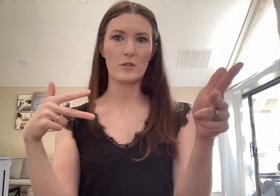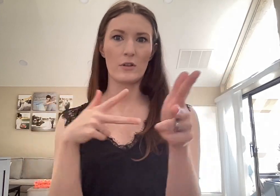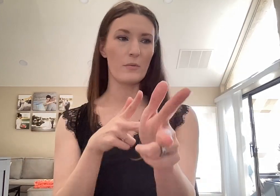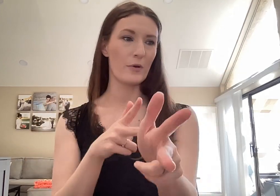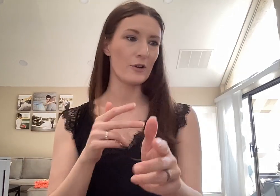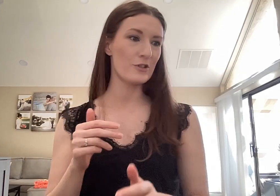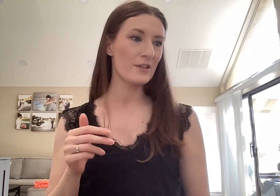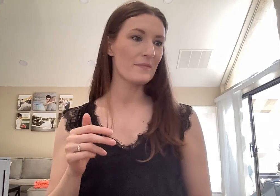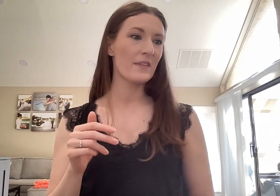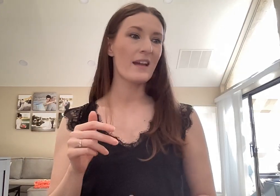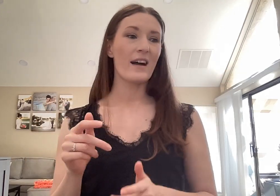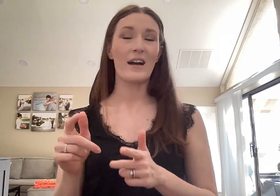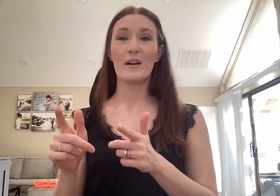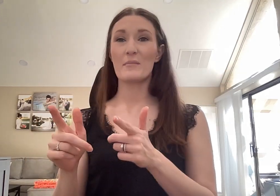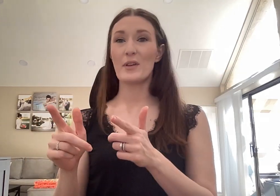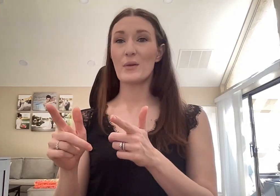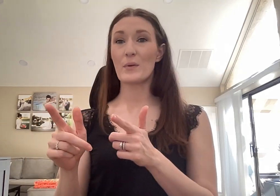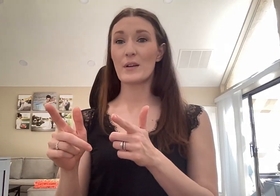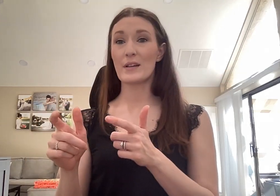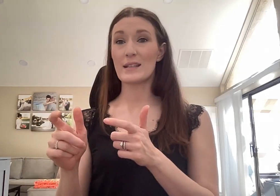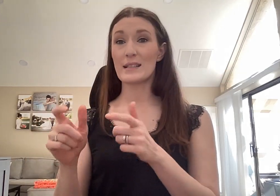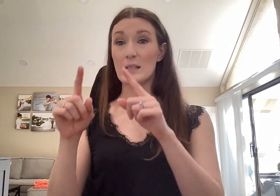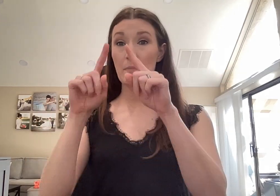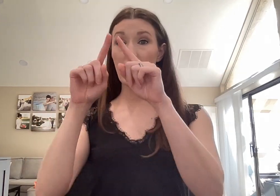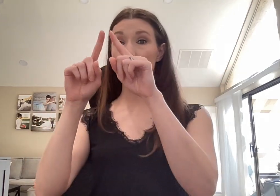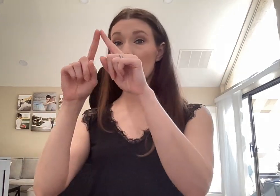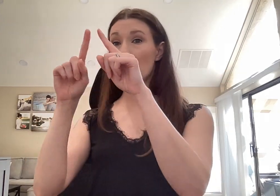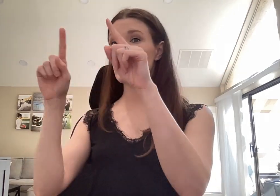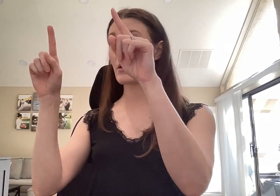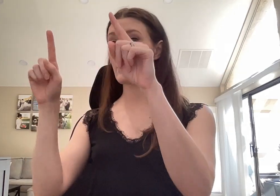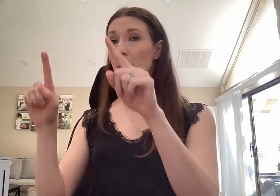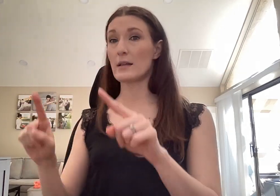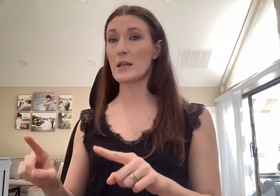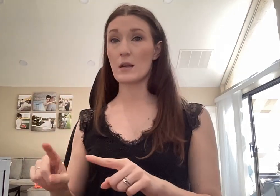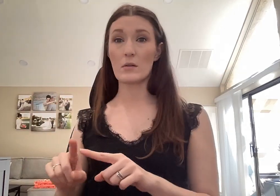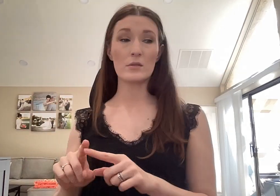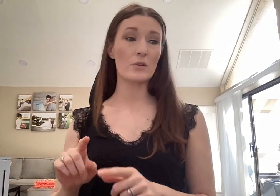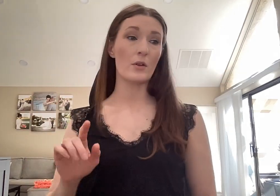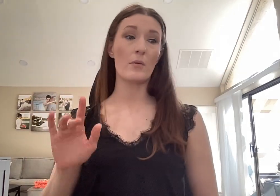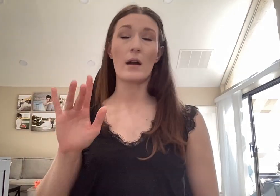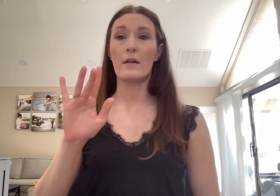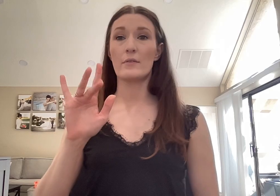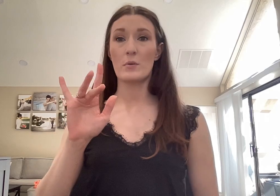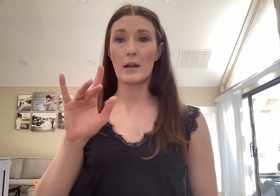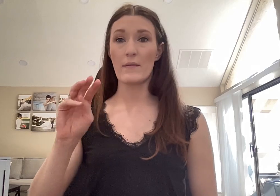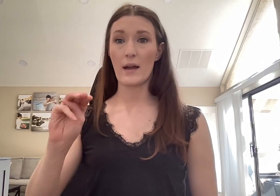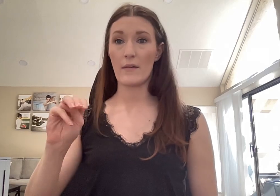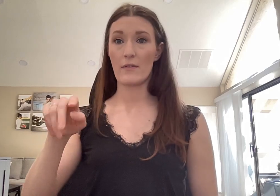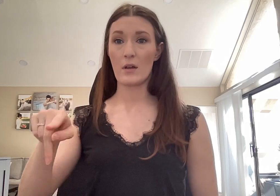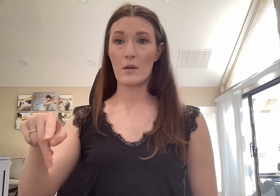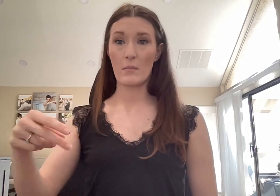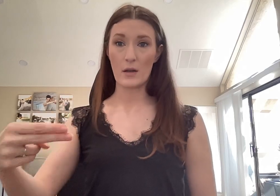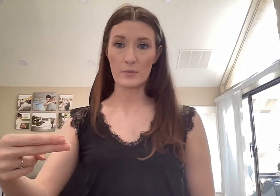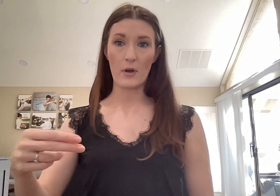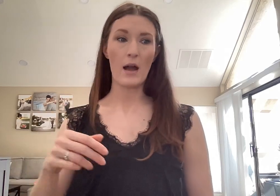other, merge. Your speed signs are rectangles, so you have 25 miles per